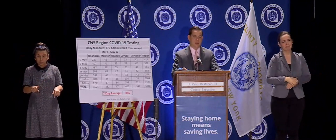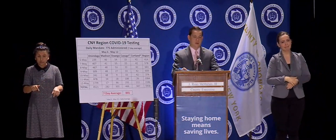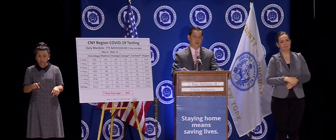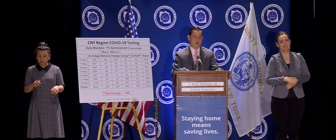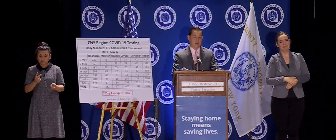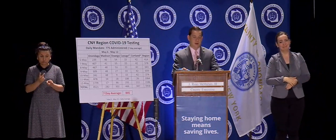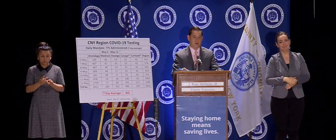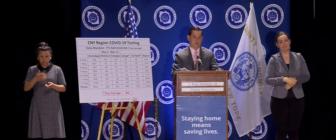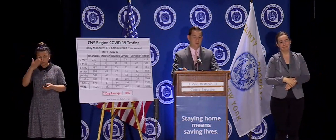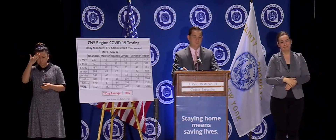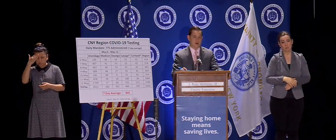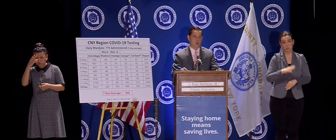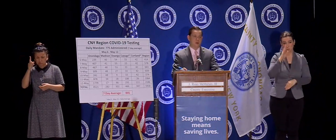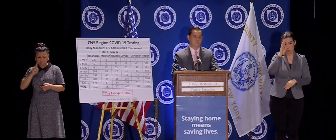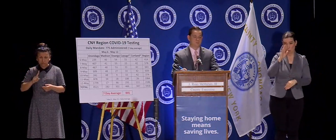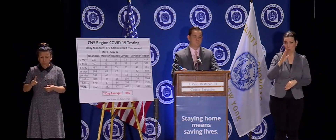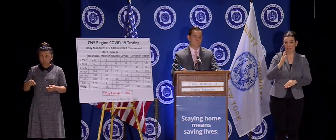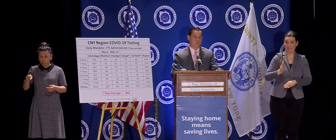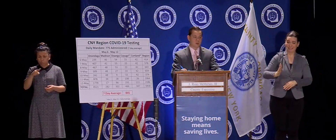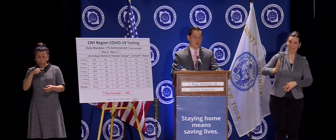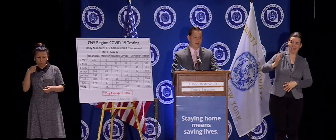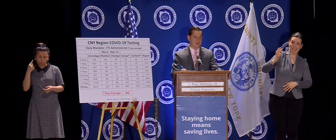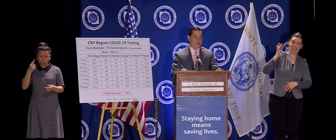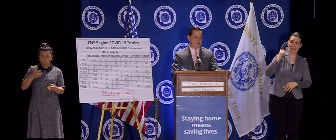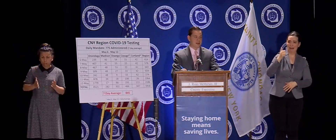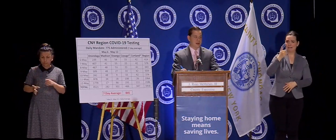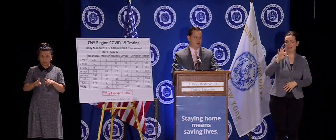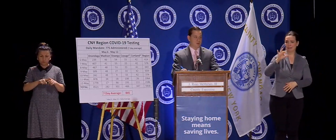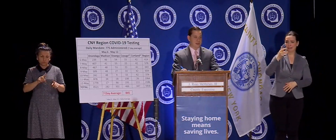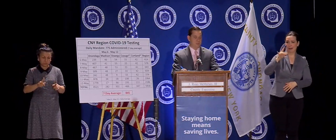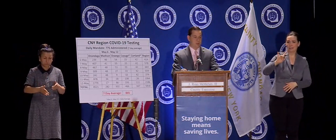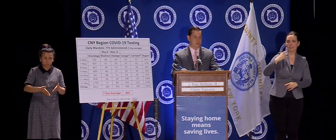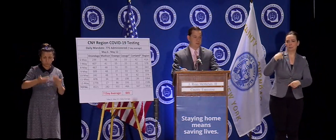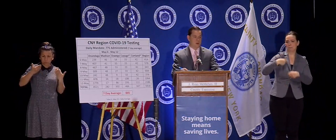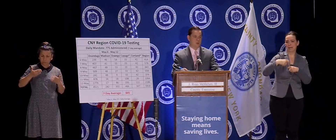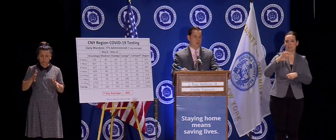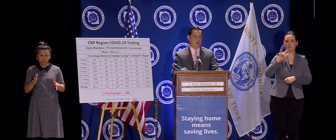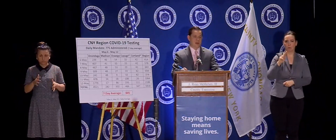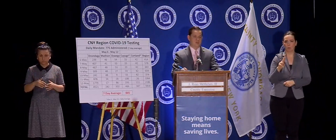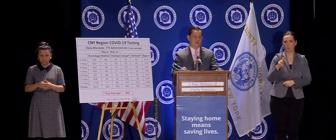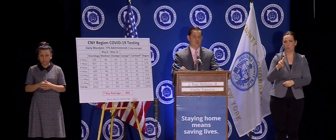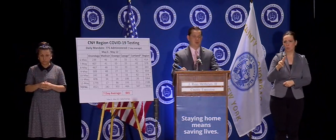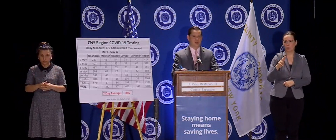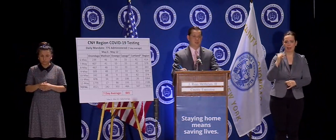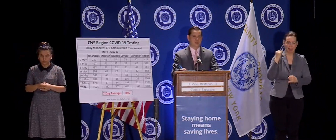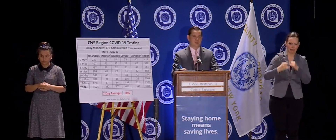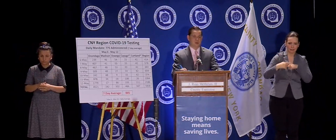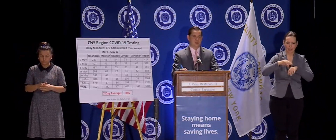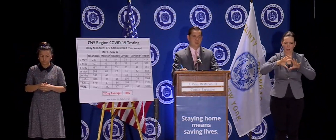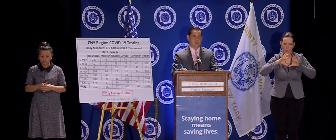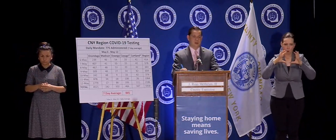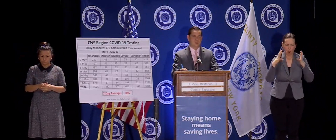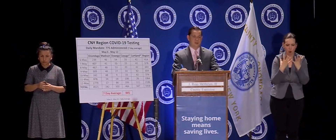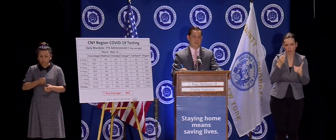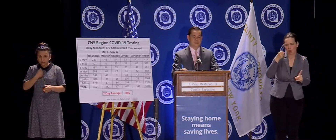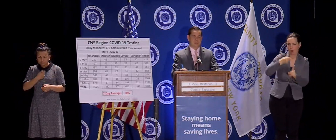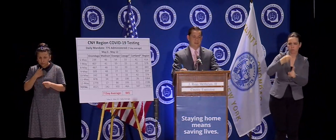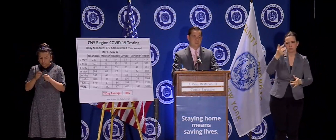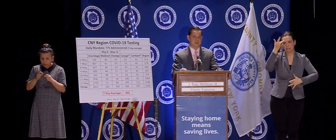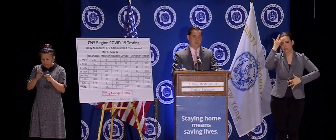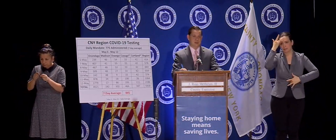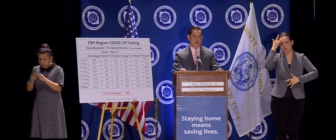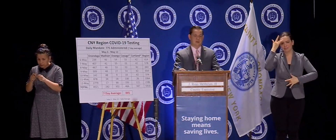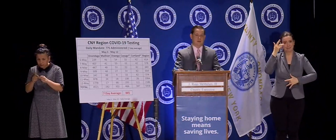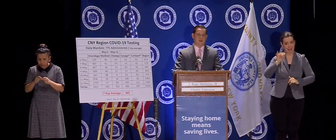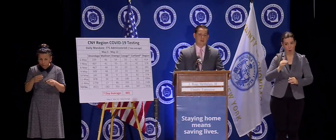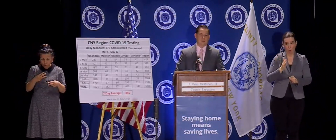airplane together in the air is a fair one, and that's kind of what's happening. So as frustration